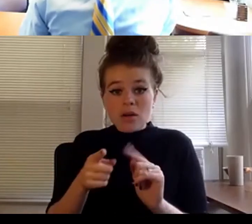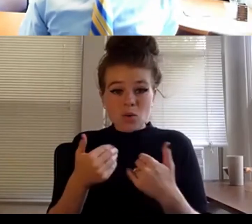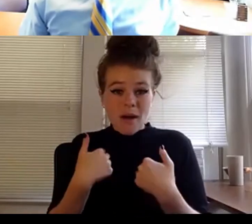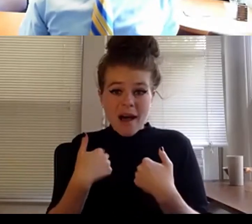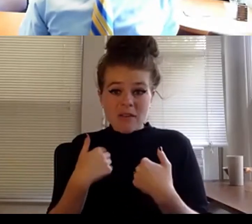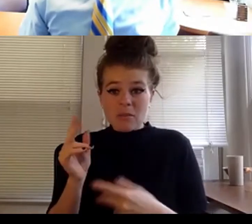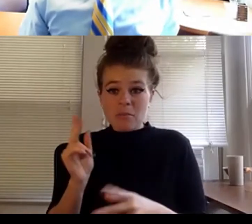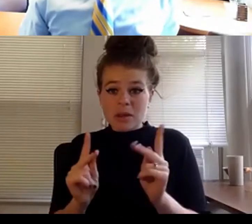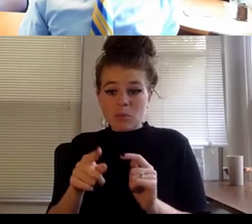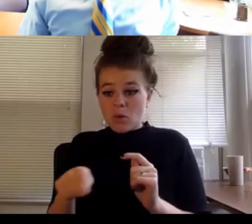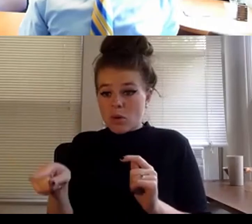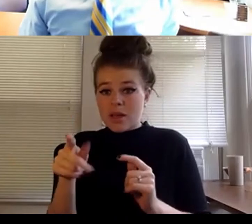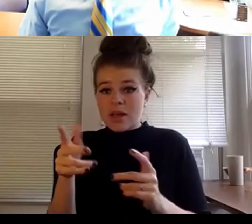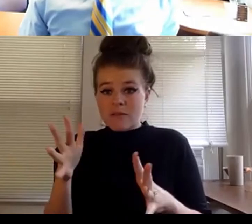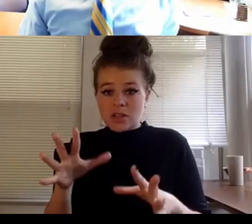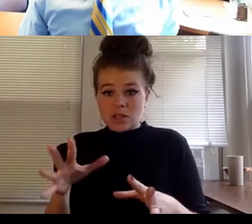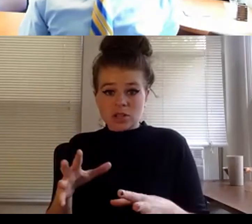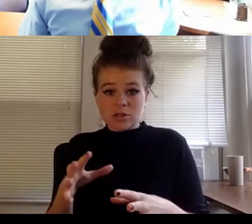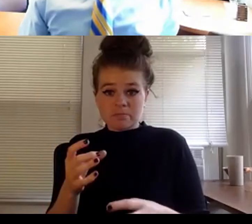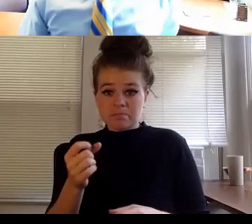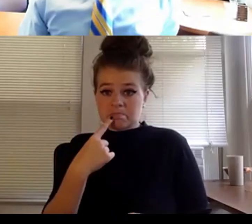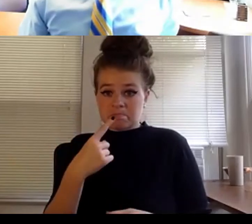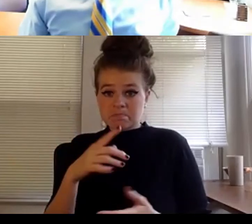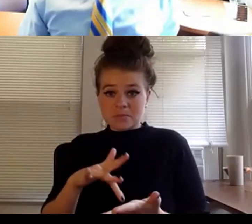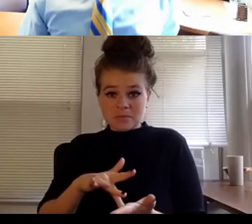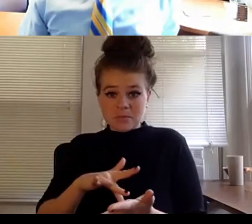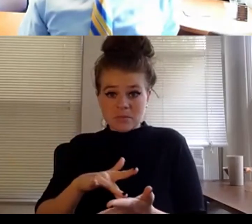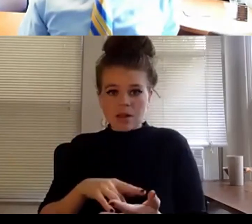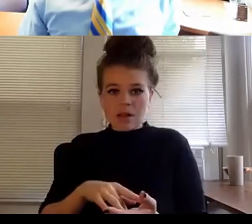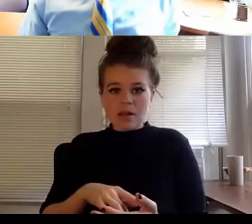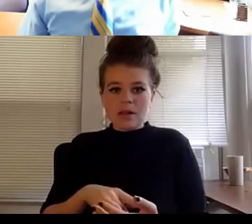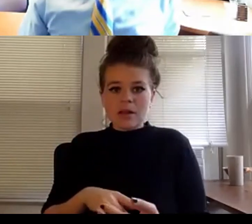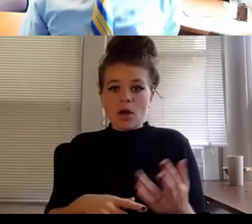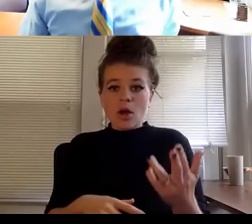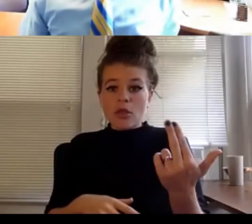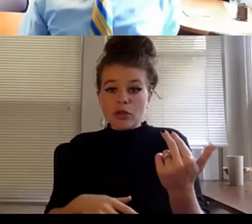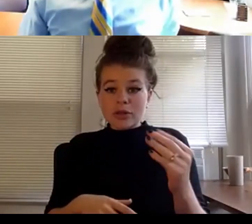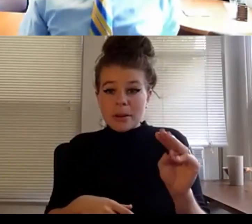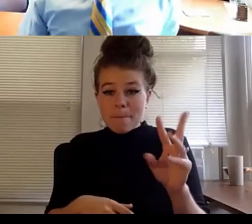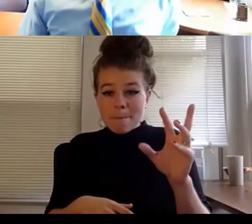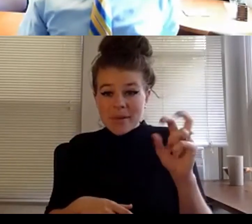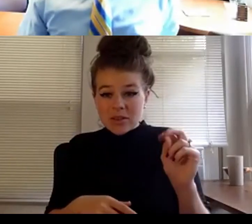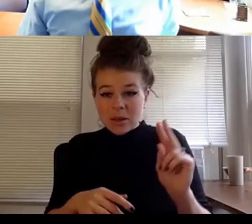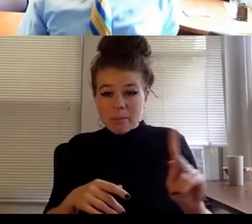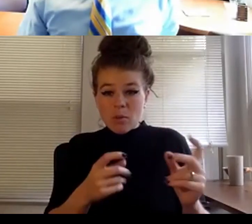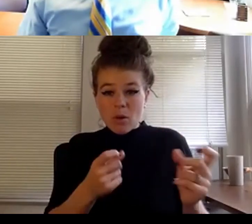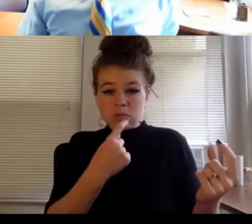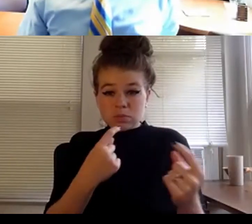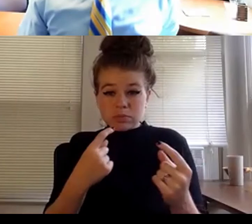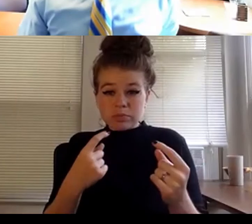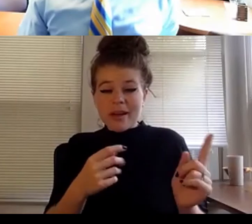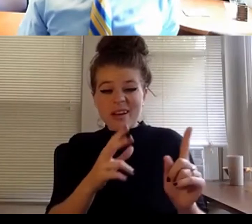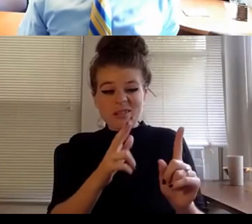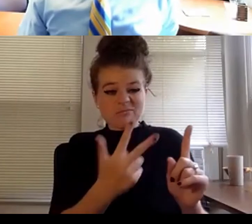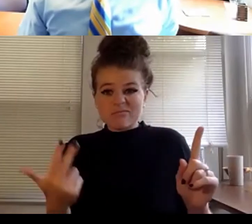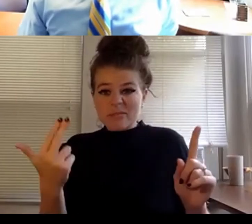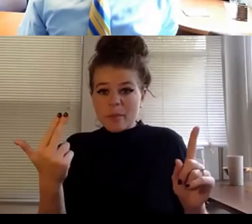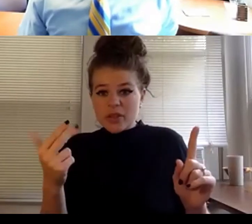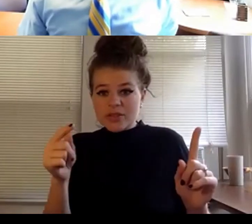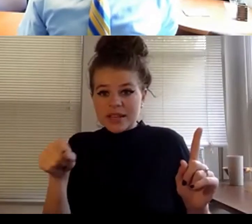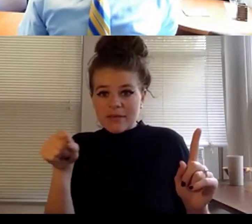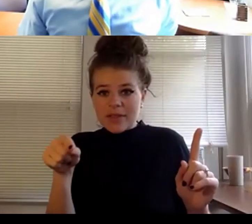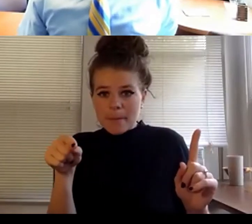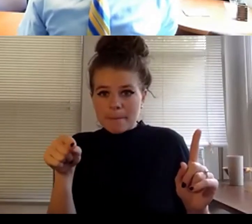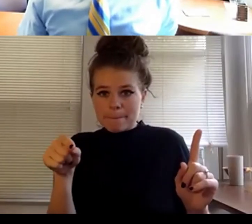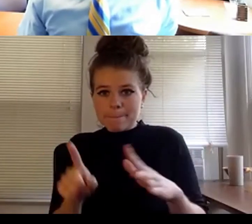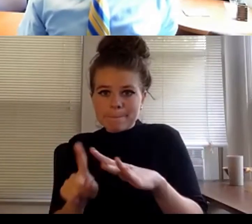have taken the drug, and you've got 6 people out of 13 million. You know what I mean? And so,